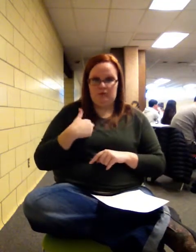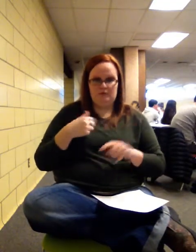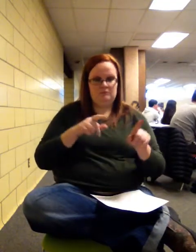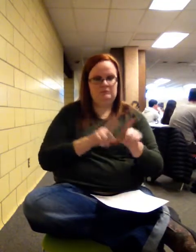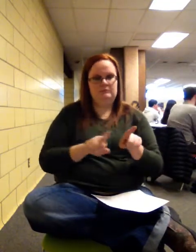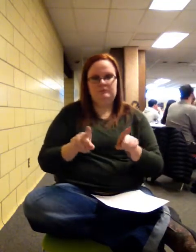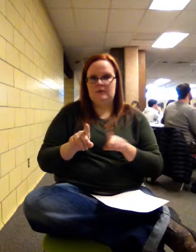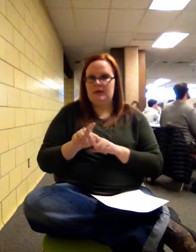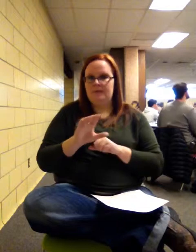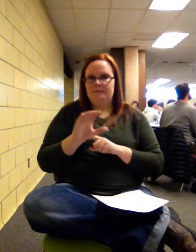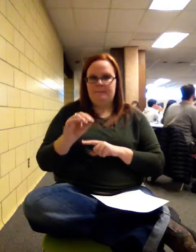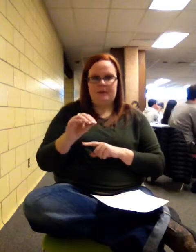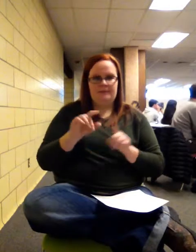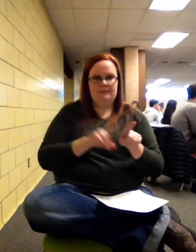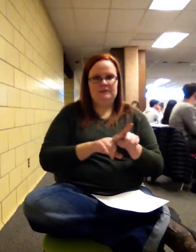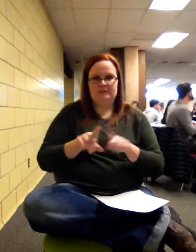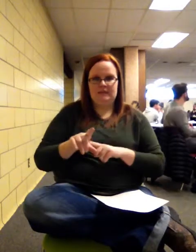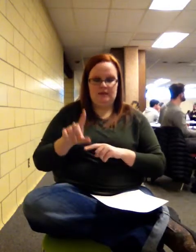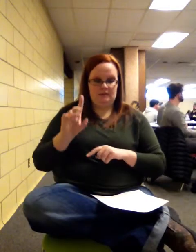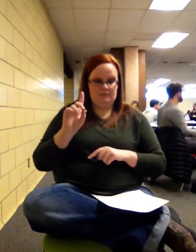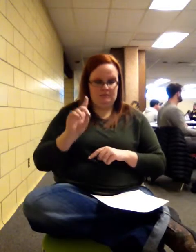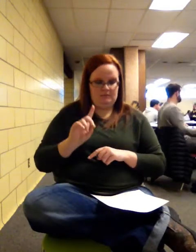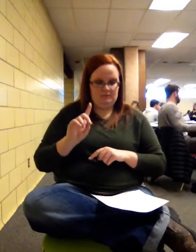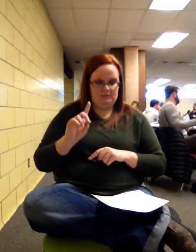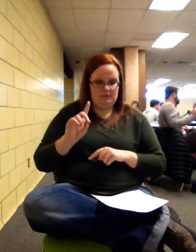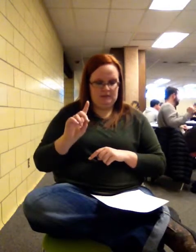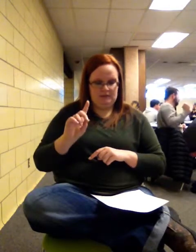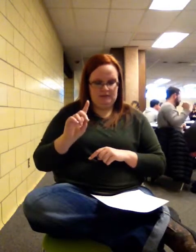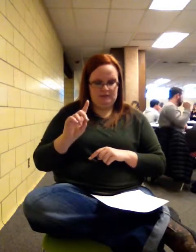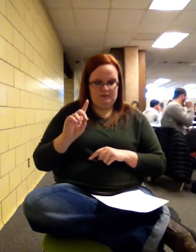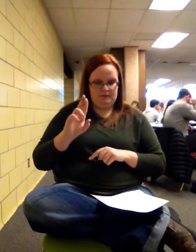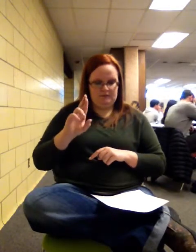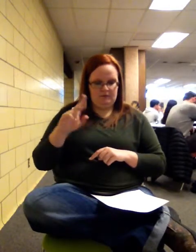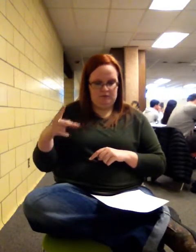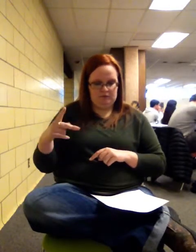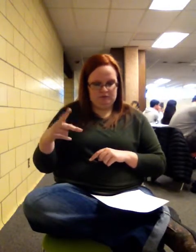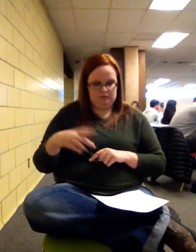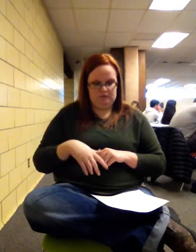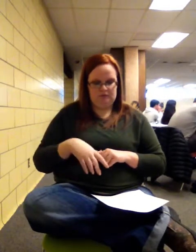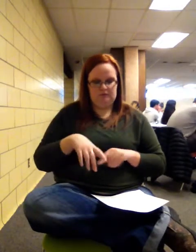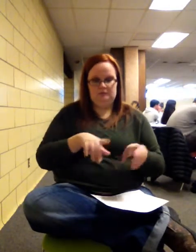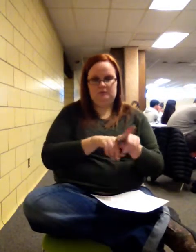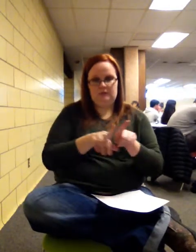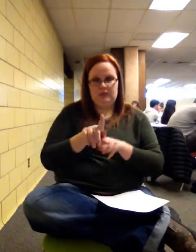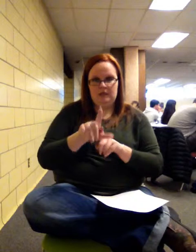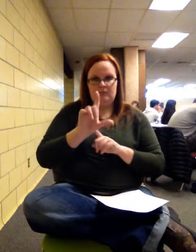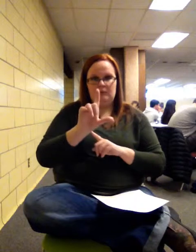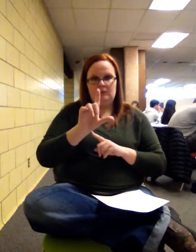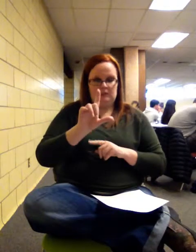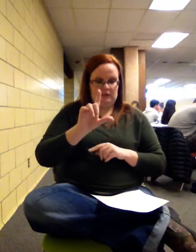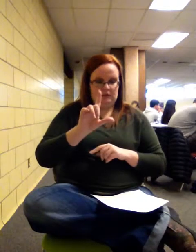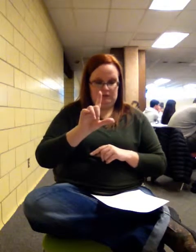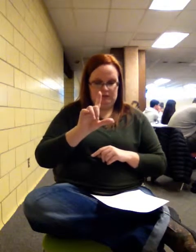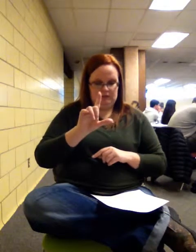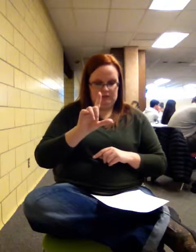the same default risk, the same liquidity risk. So what's happening then is that you went out a few hours later, and now